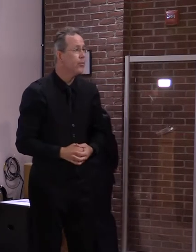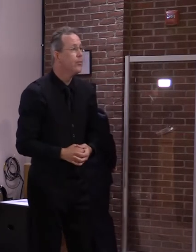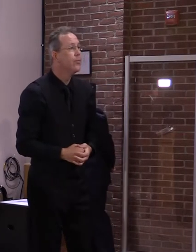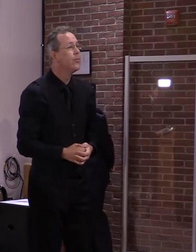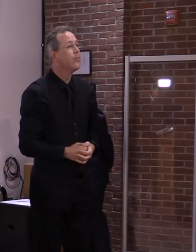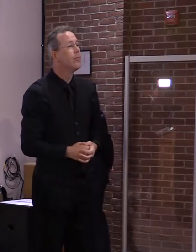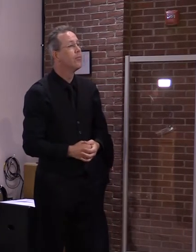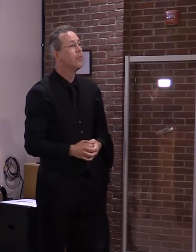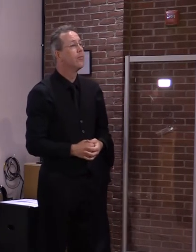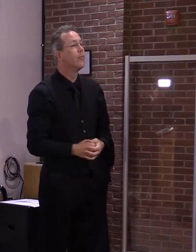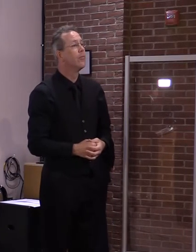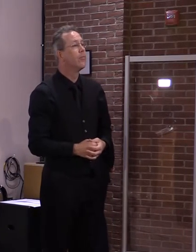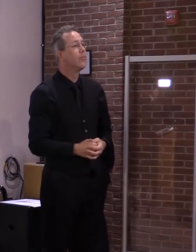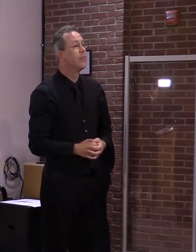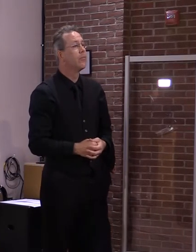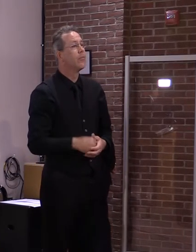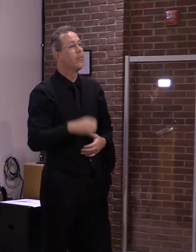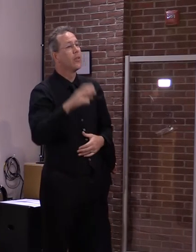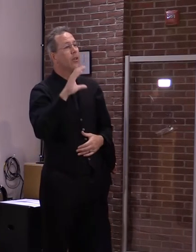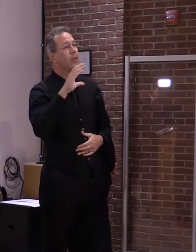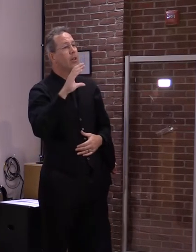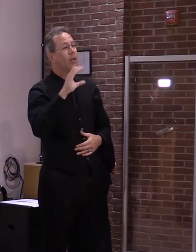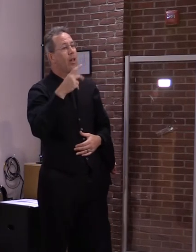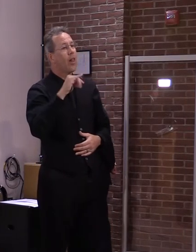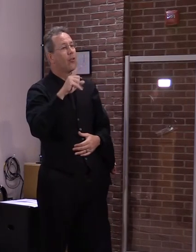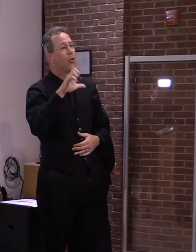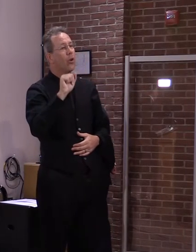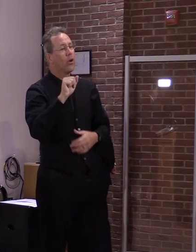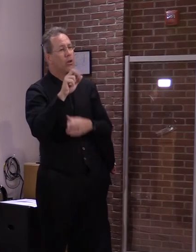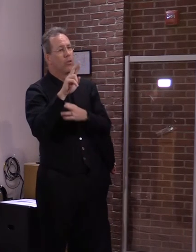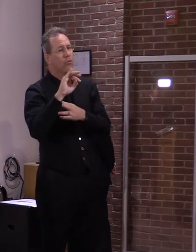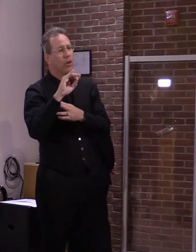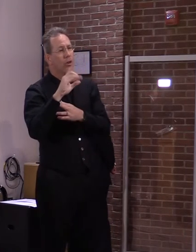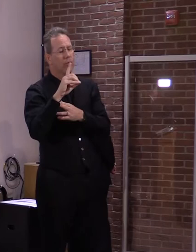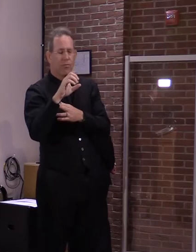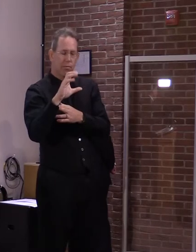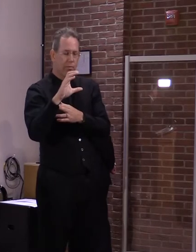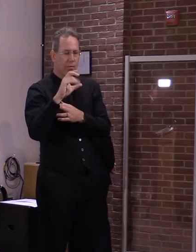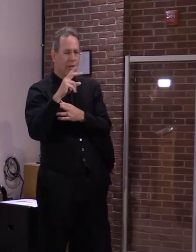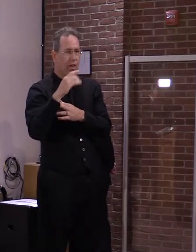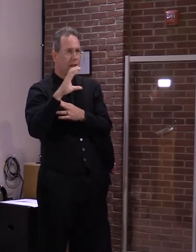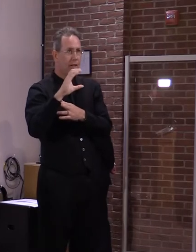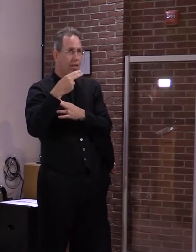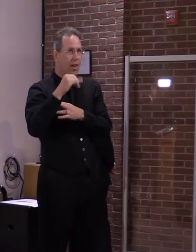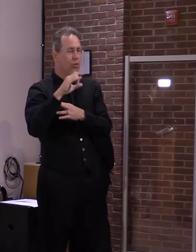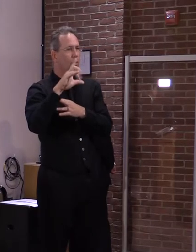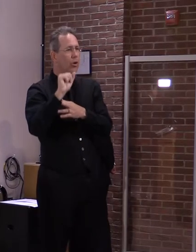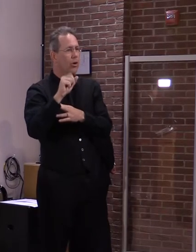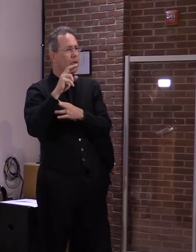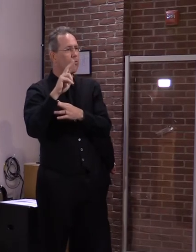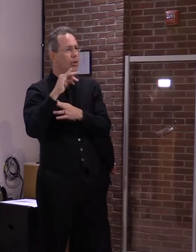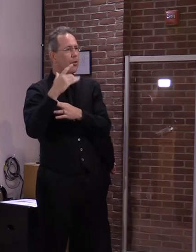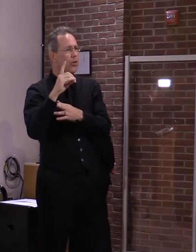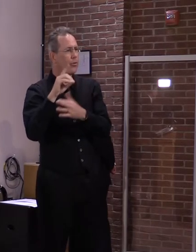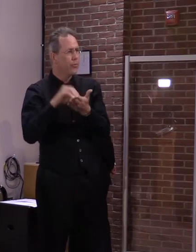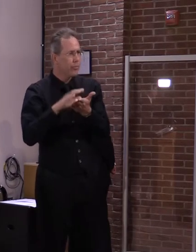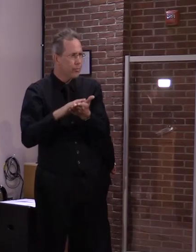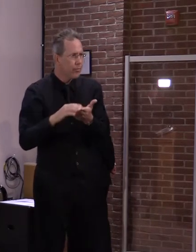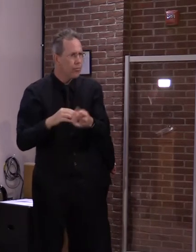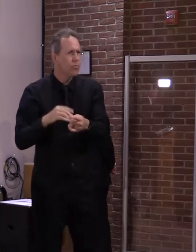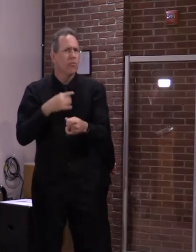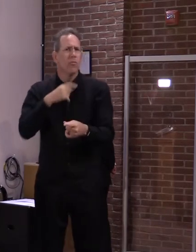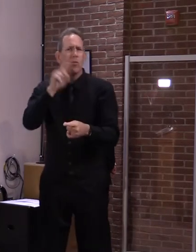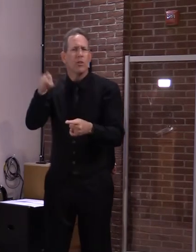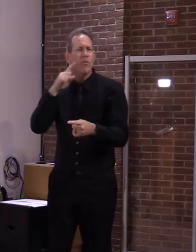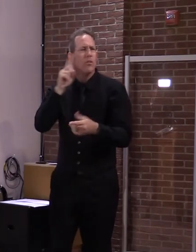Yes, thank you. Good afternoon. I'm wondering, perhaps this is for Secretary Smith, how many first dose appointments